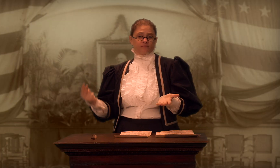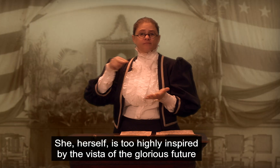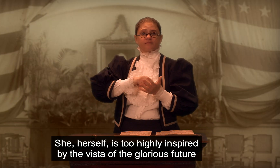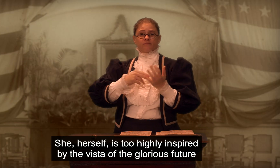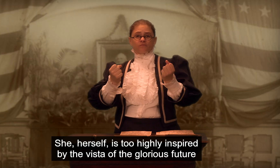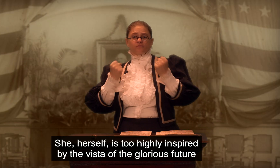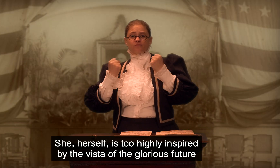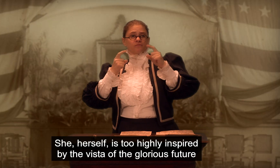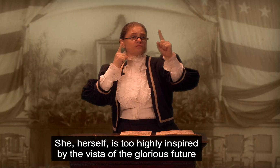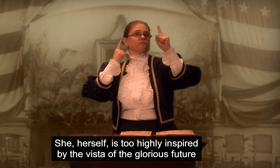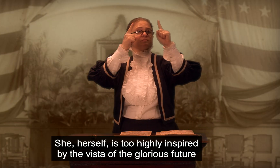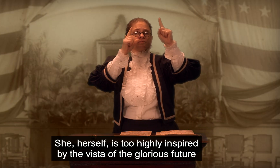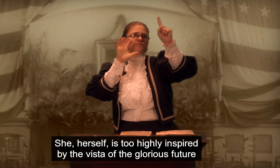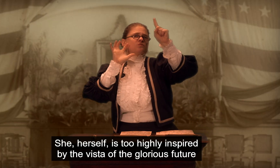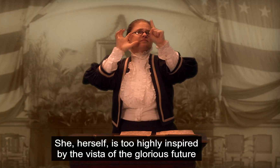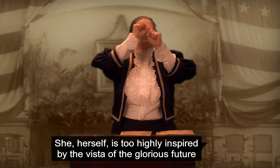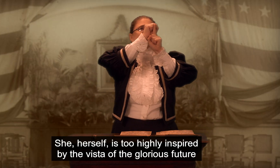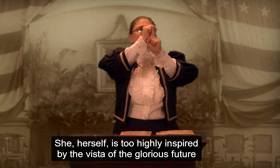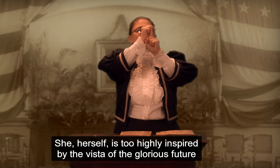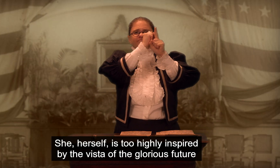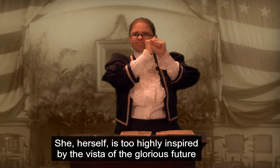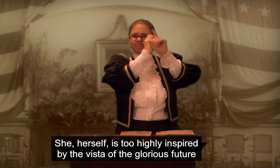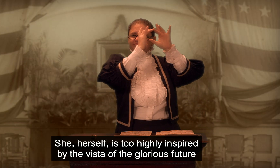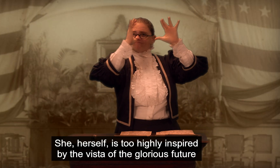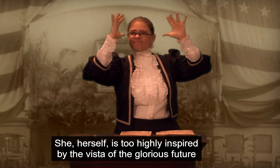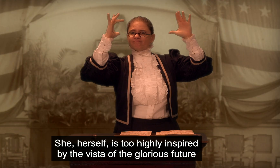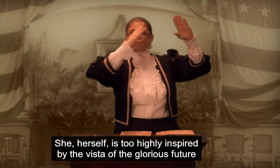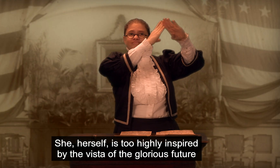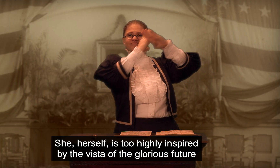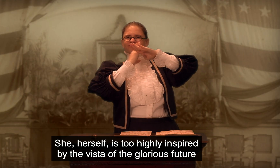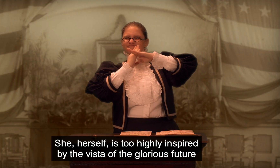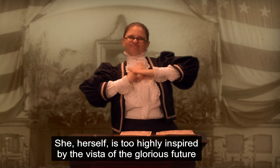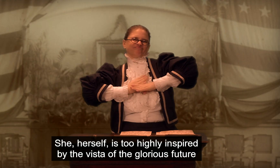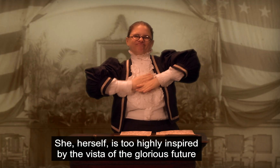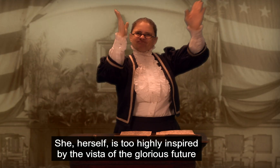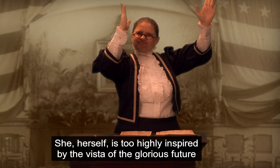She herself is too highly inspired by the vista of the glorious future